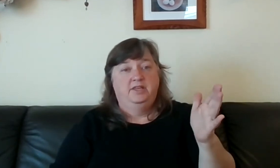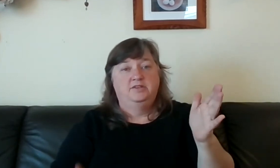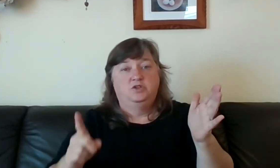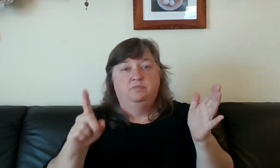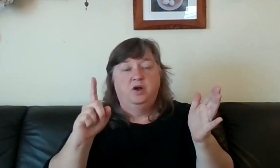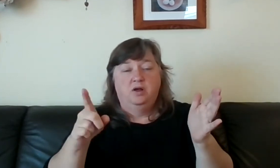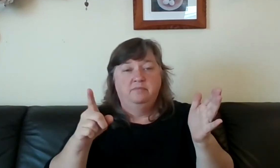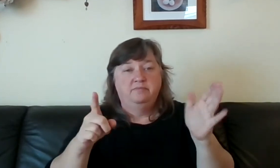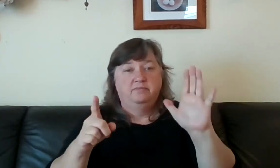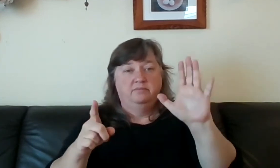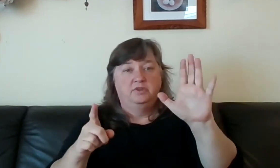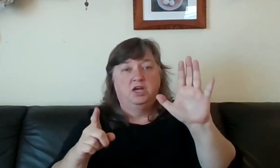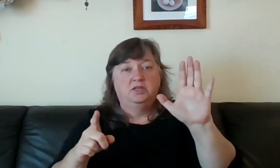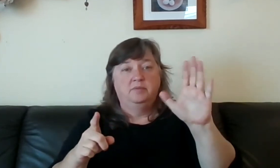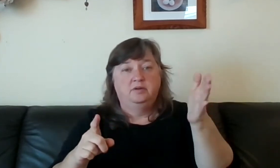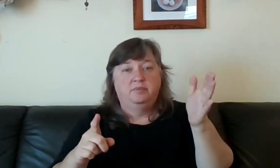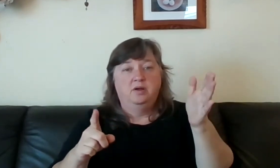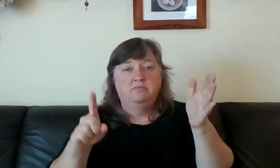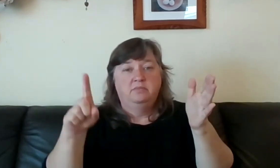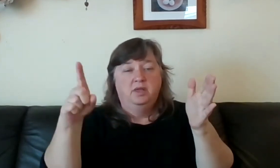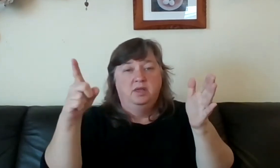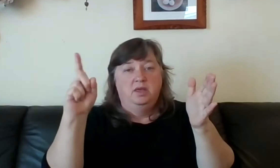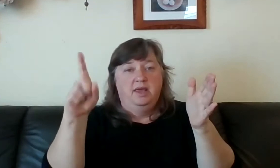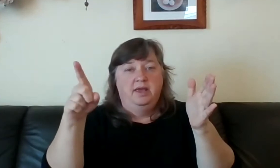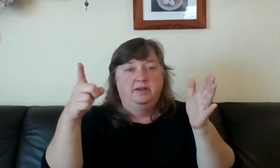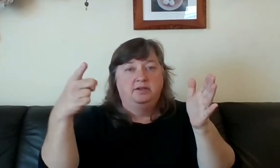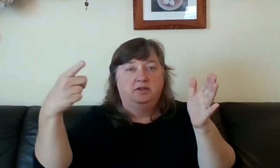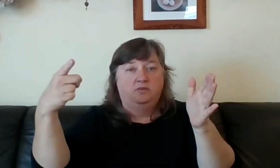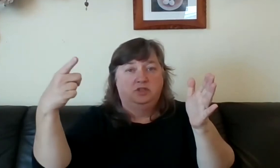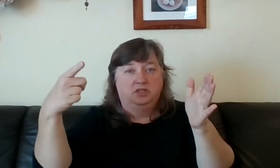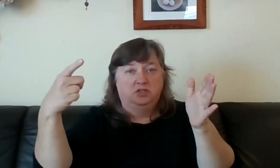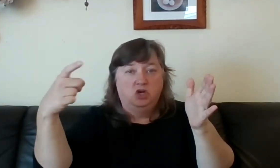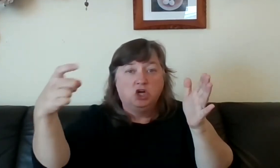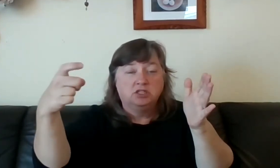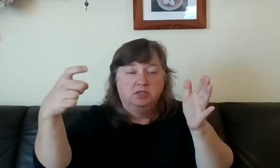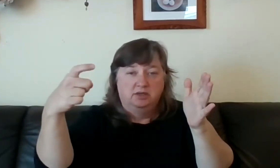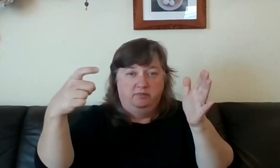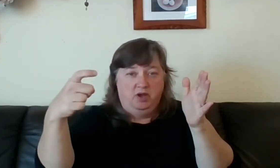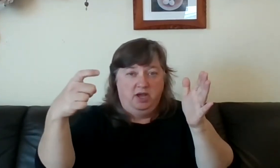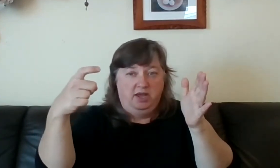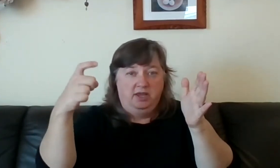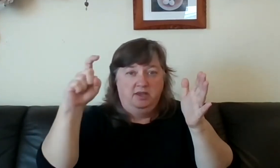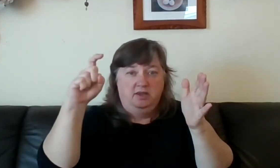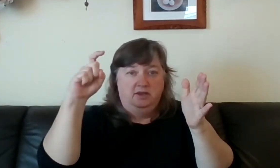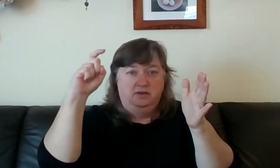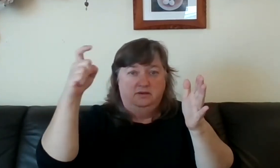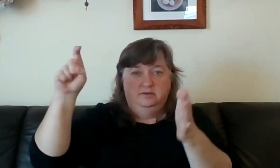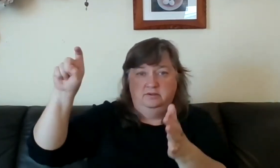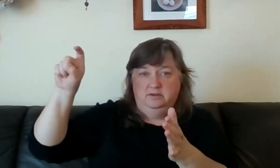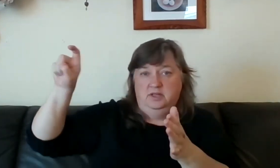is your palm, non-dominant palm, and which is hooked by kind of